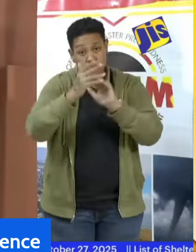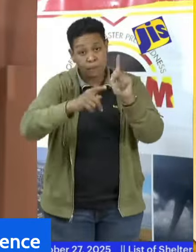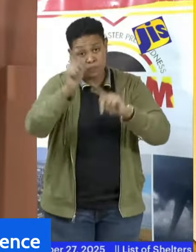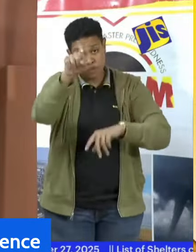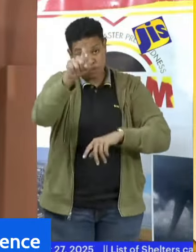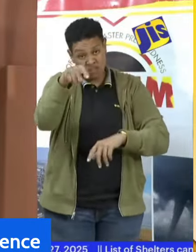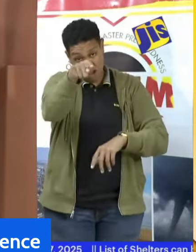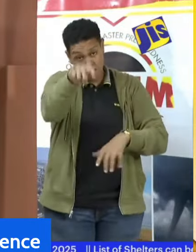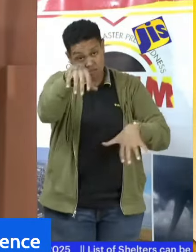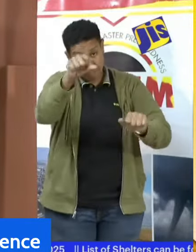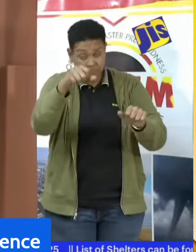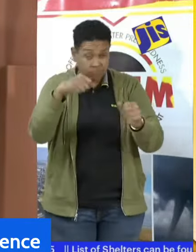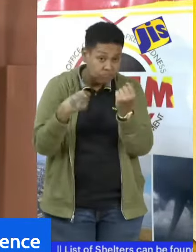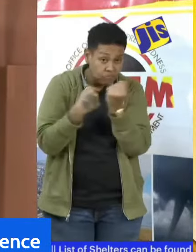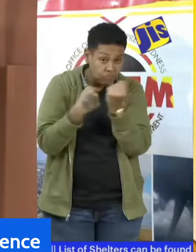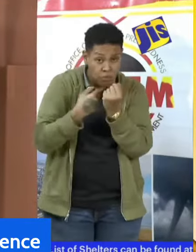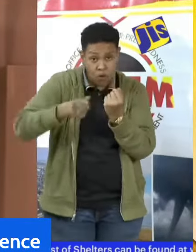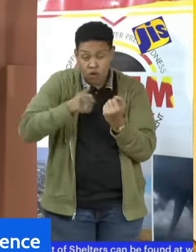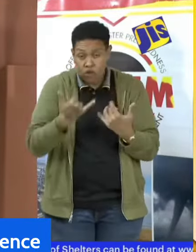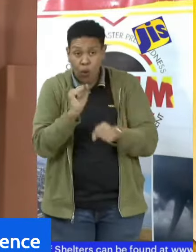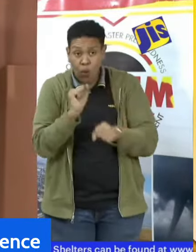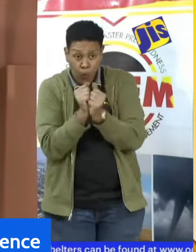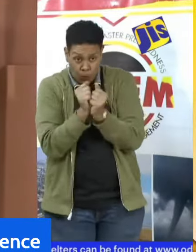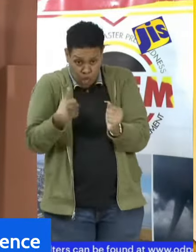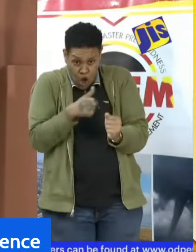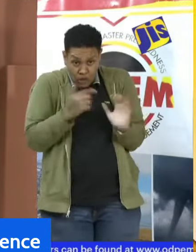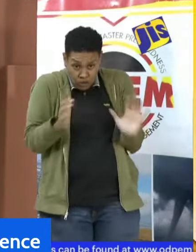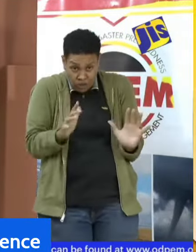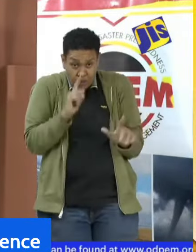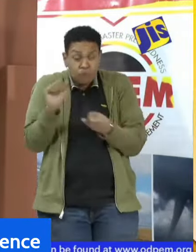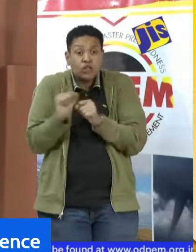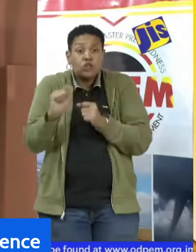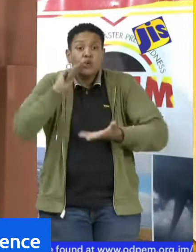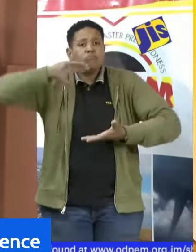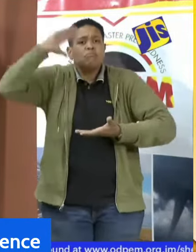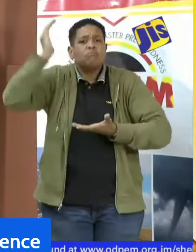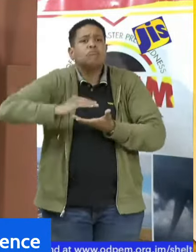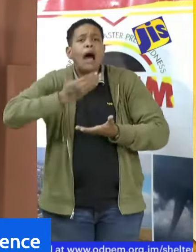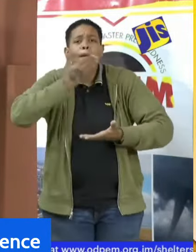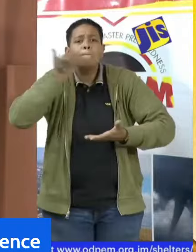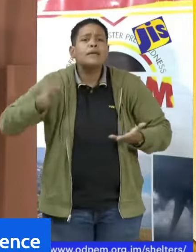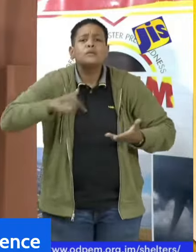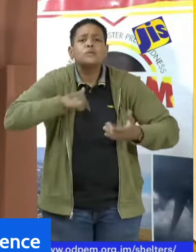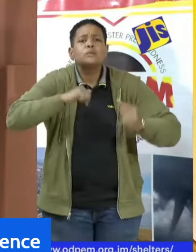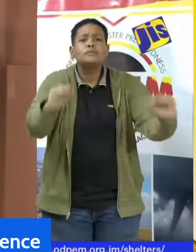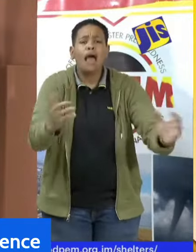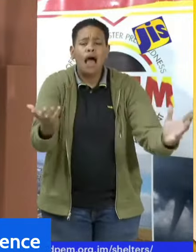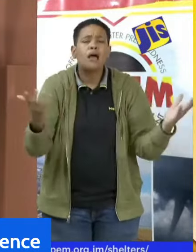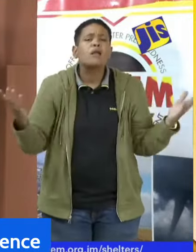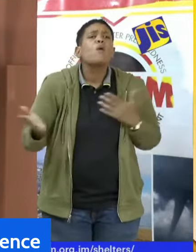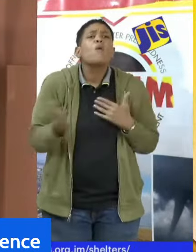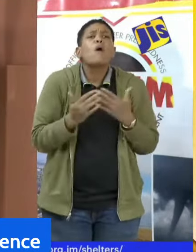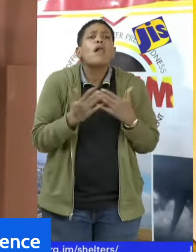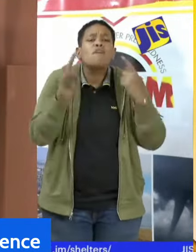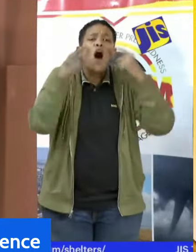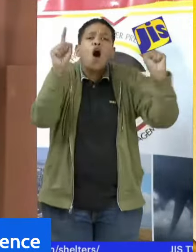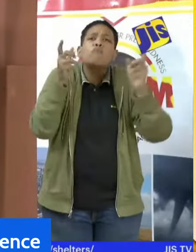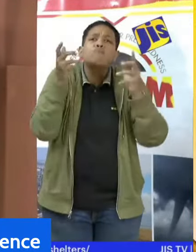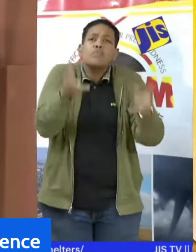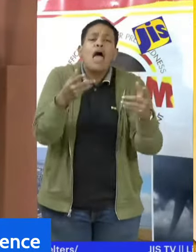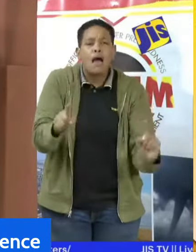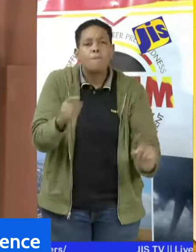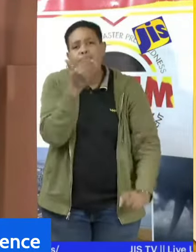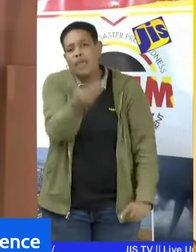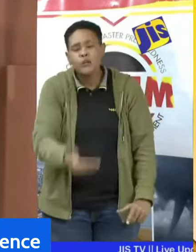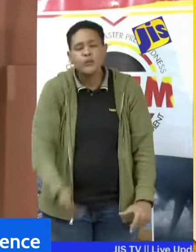now to ensure that we minimize as best as we can whatever the outcome is.